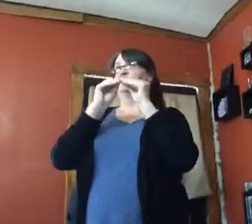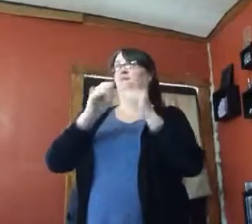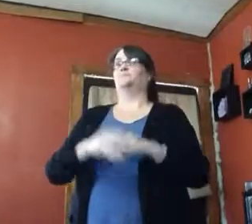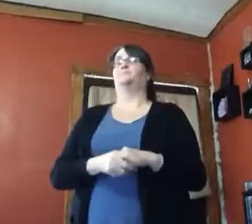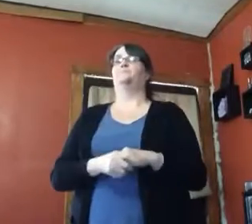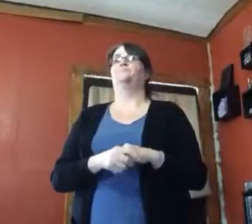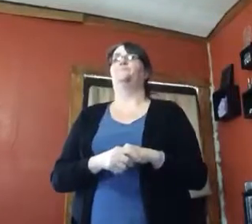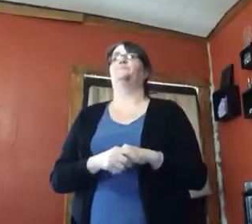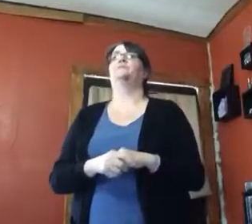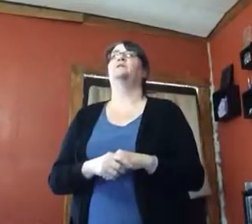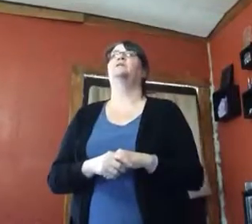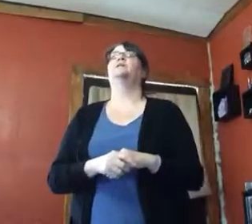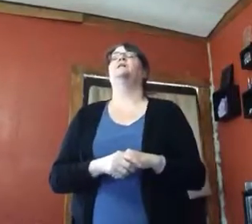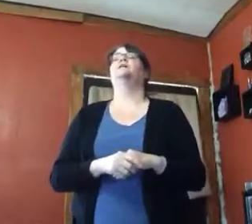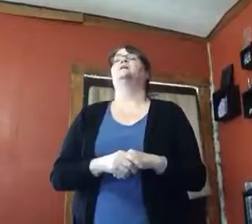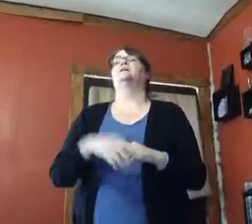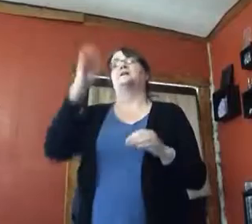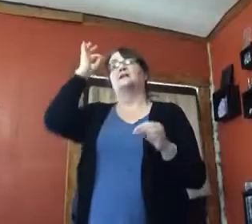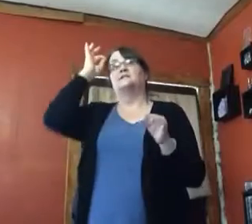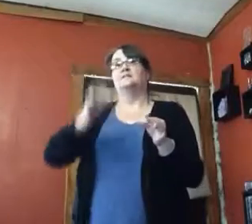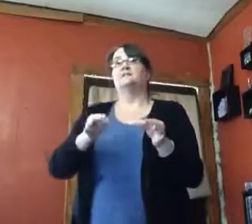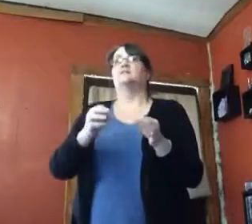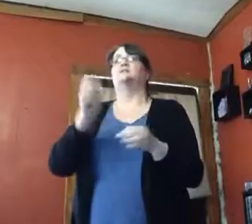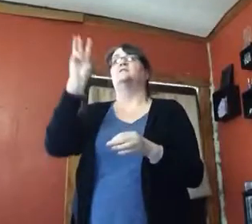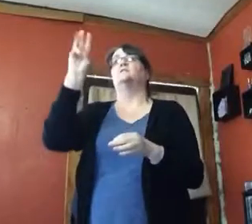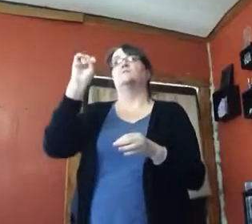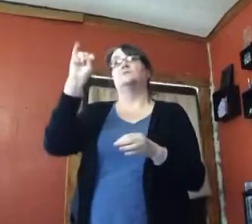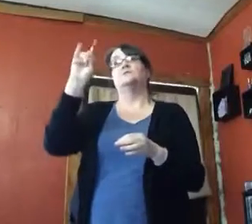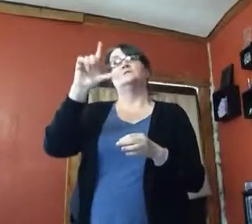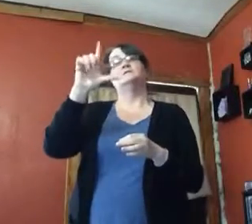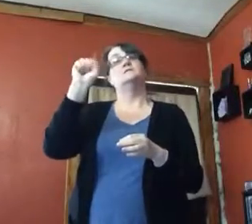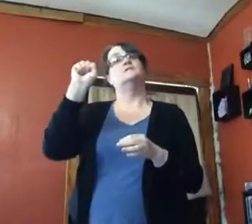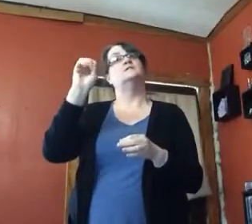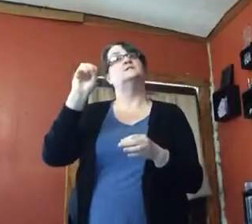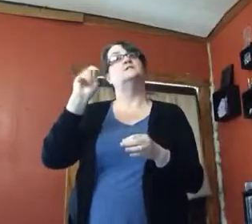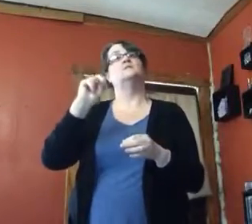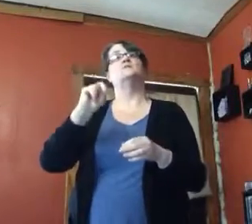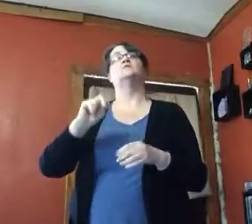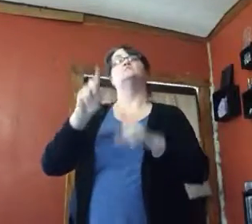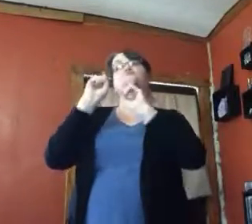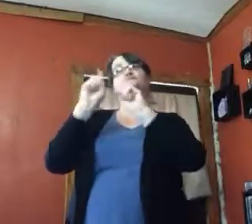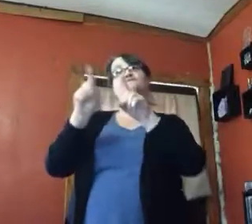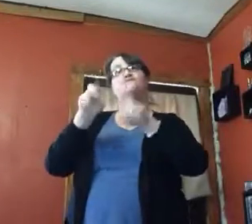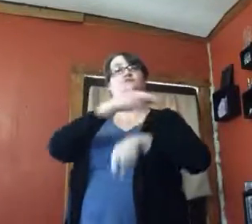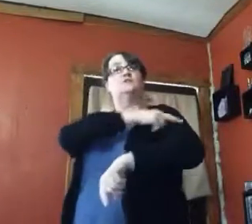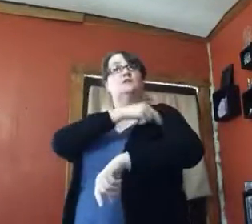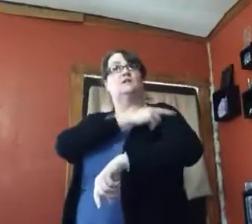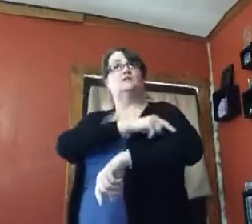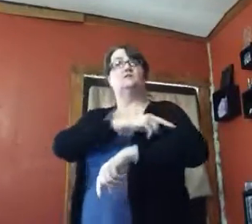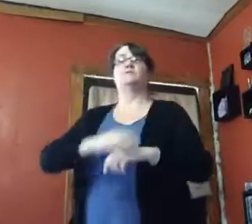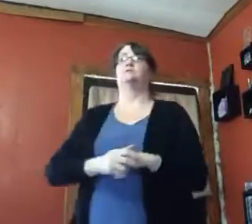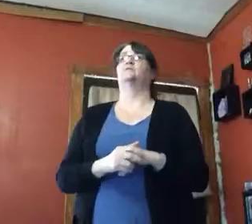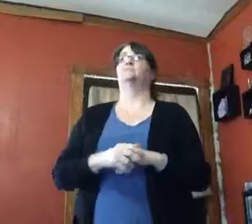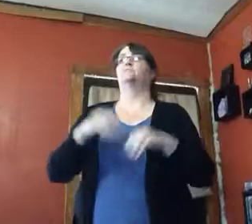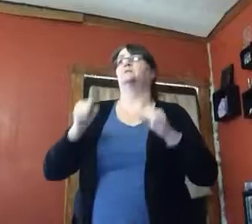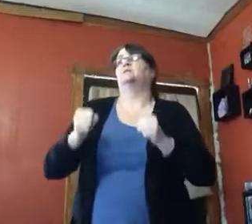after drinking 4 beers on the way, the last alcohol he ever drank. Under the